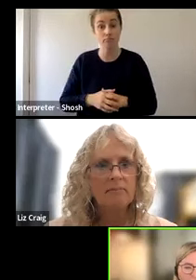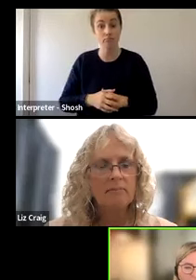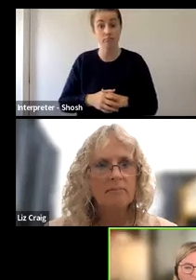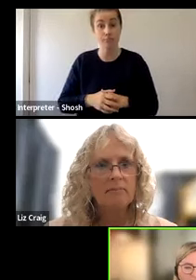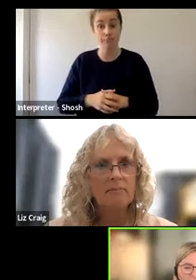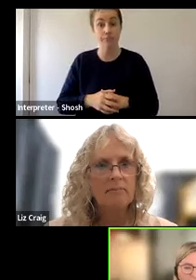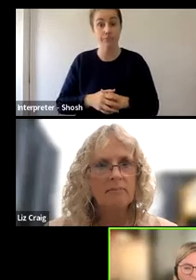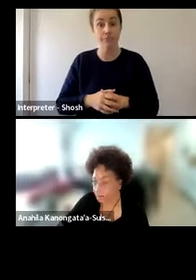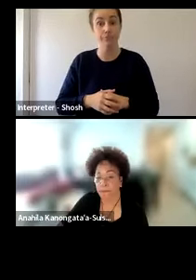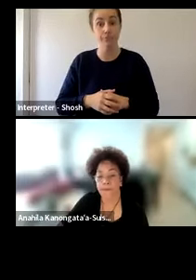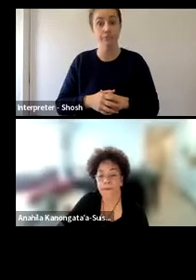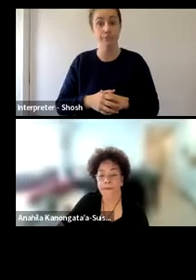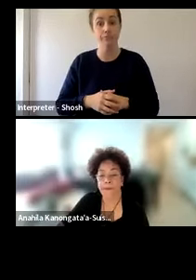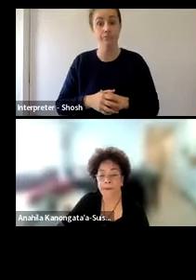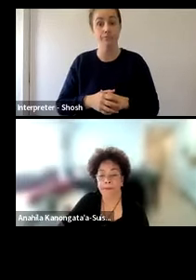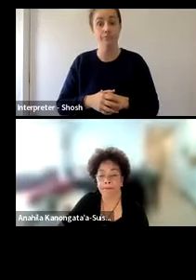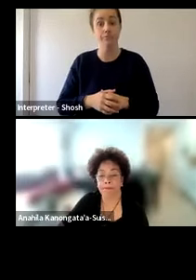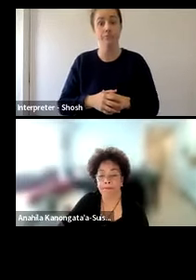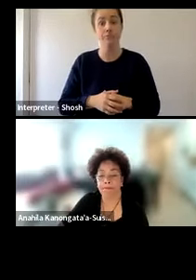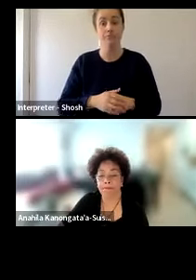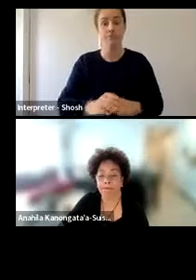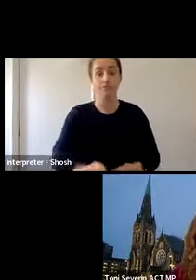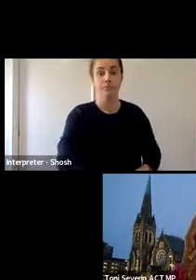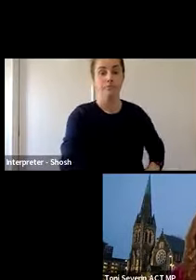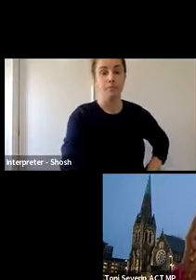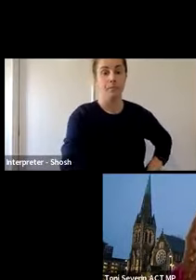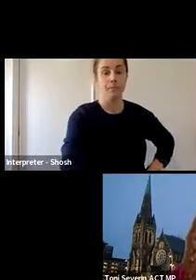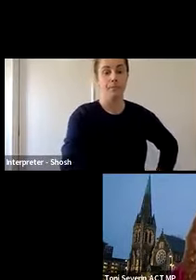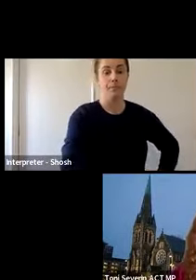we wait for the members to join.